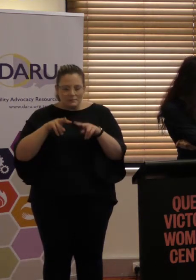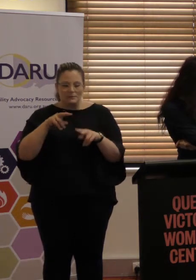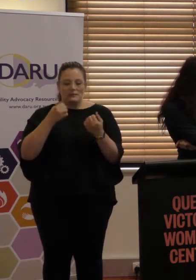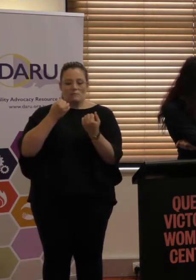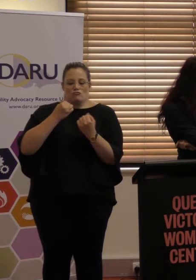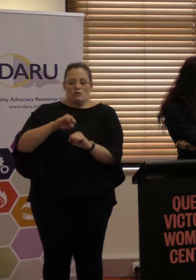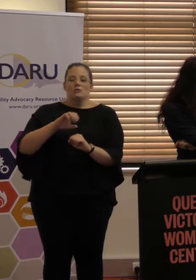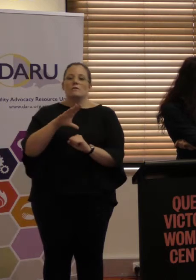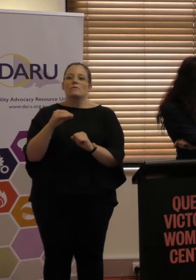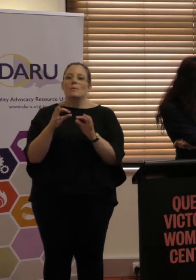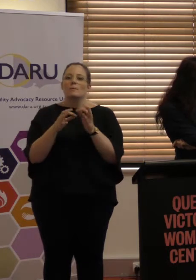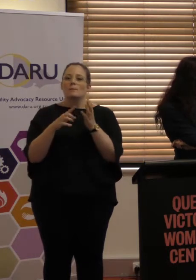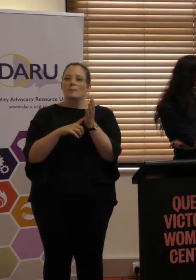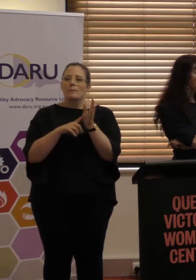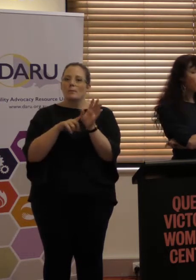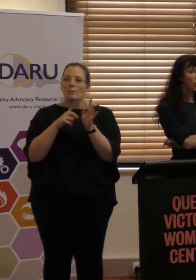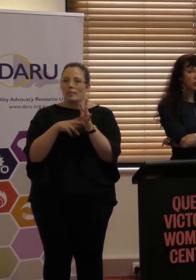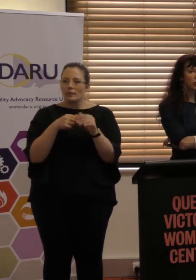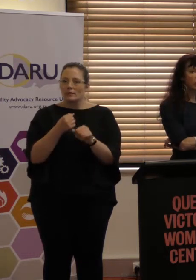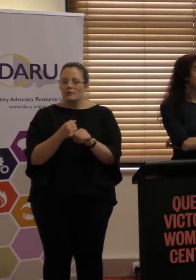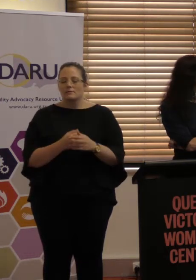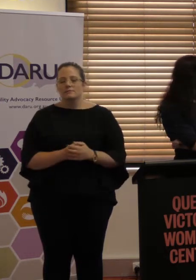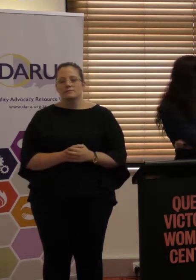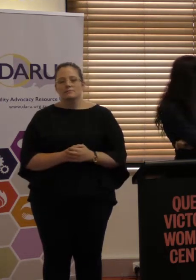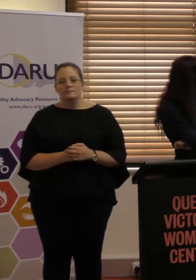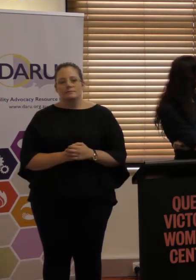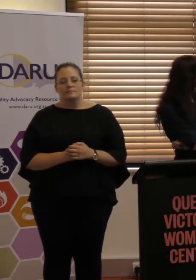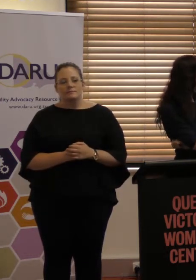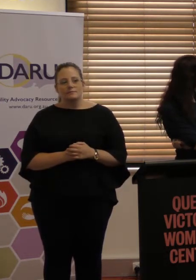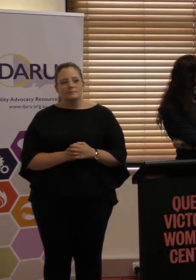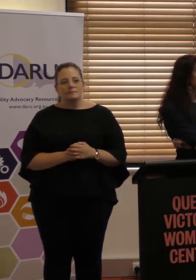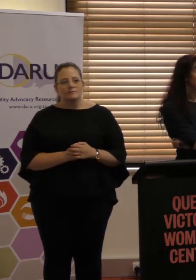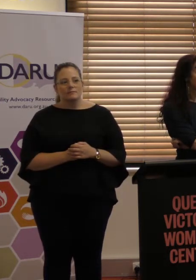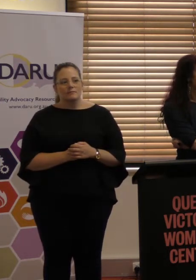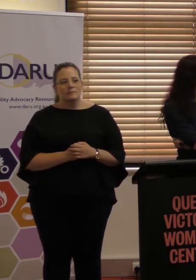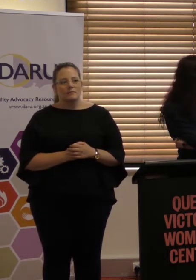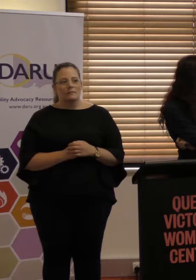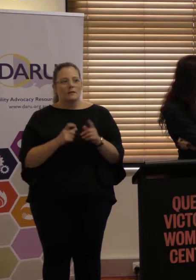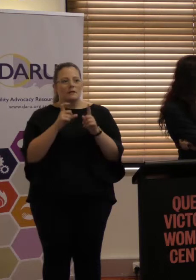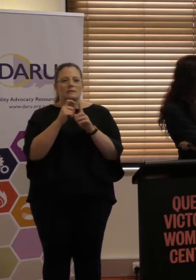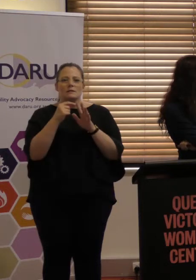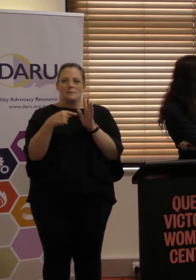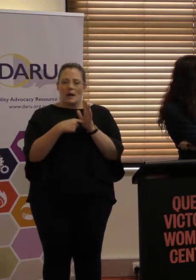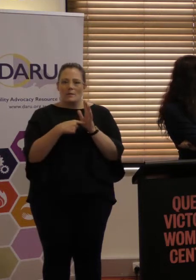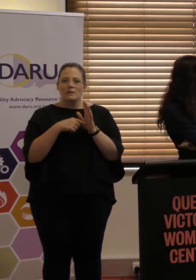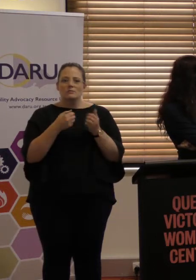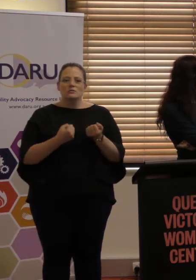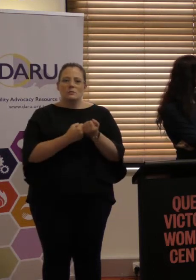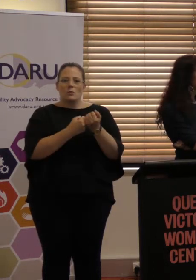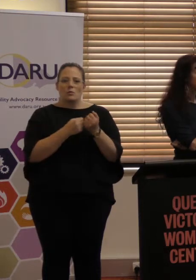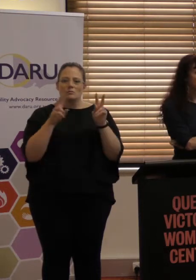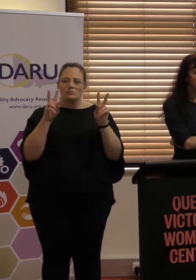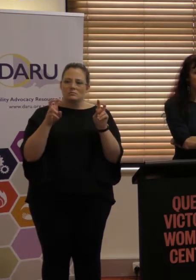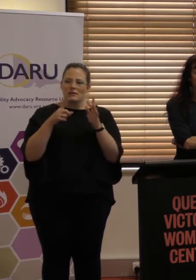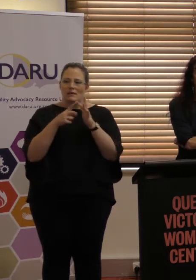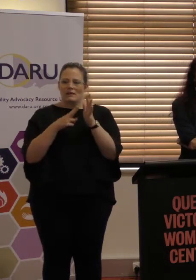bullying. And they support invisible individual education plans, invisible behaviour plans,